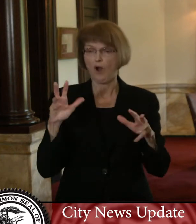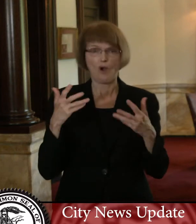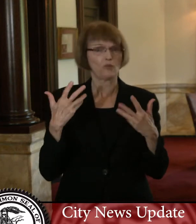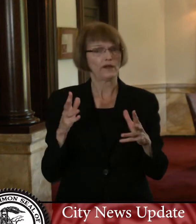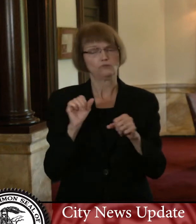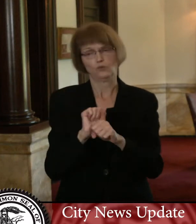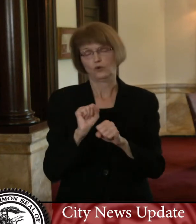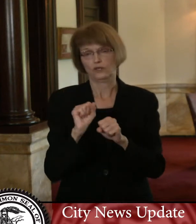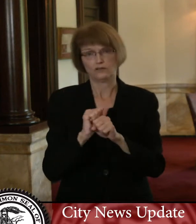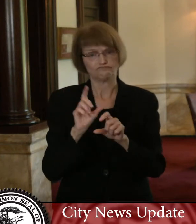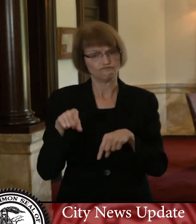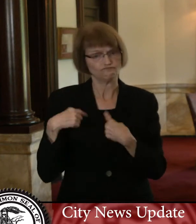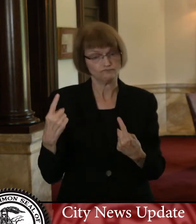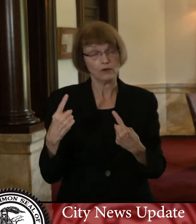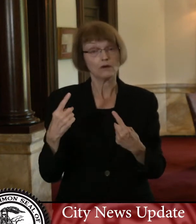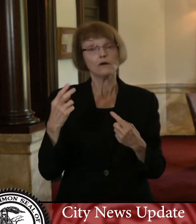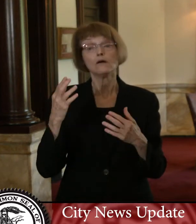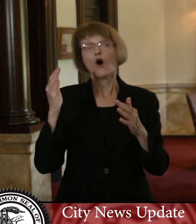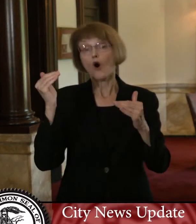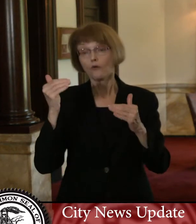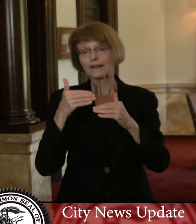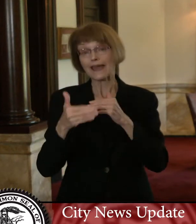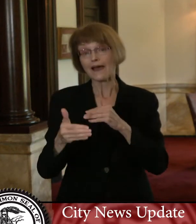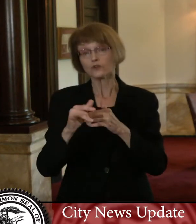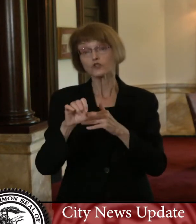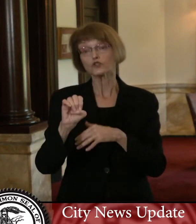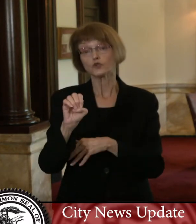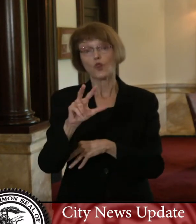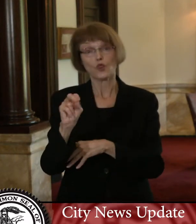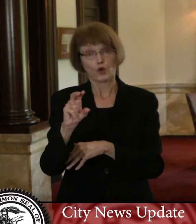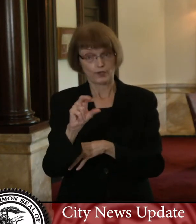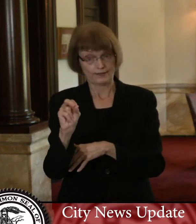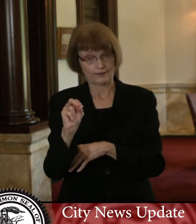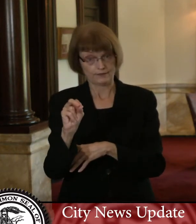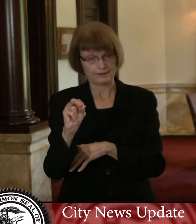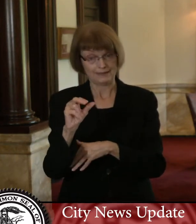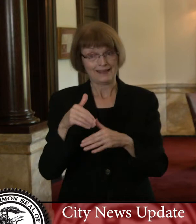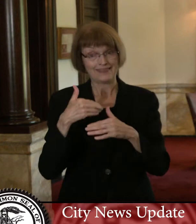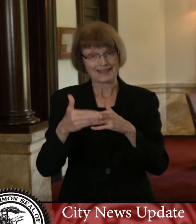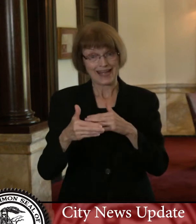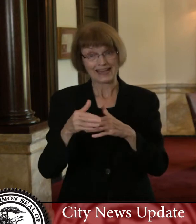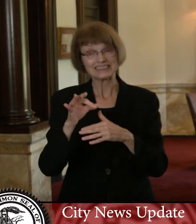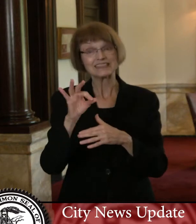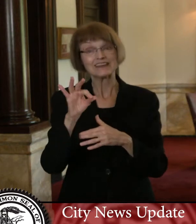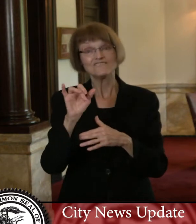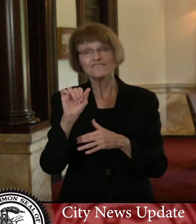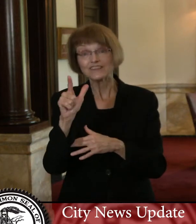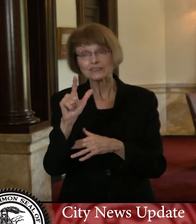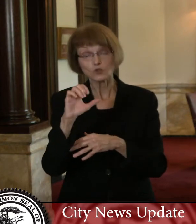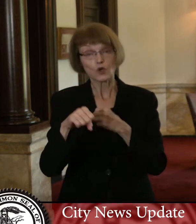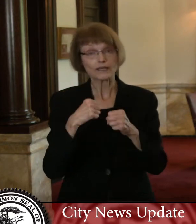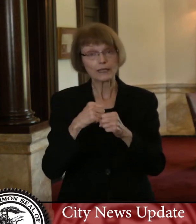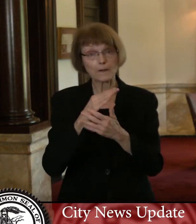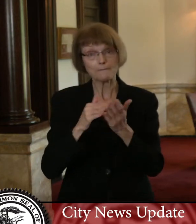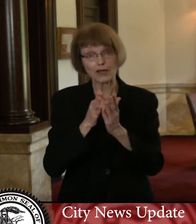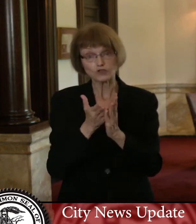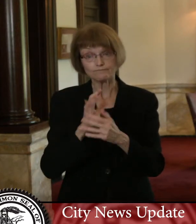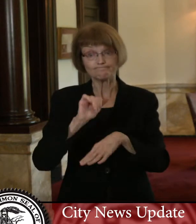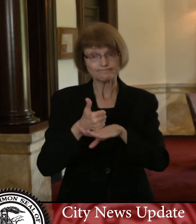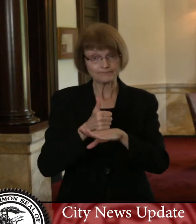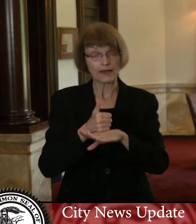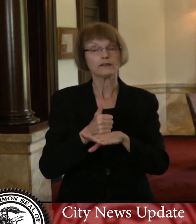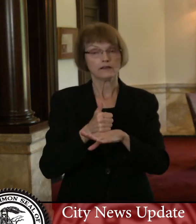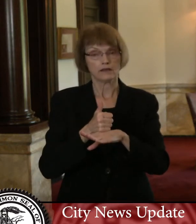this work. So hopefully after June 30th, when the next fiscal year budget goes into play, we'll be able to hire those social